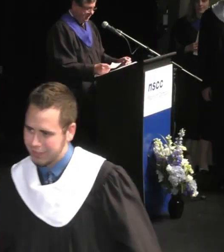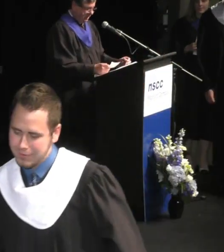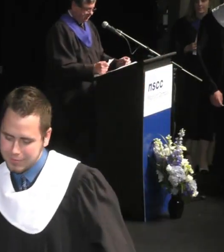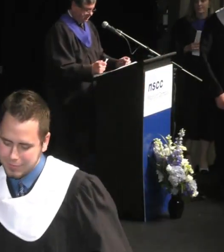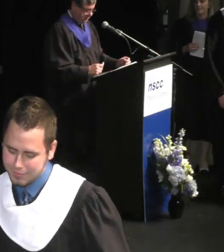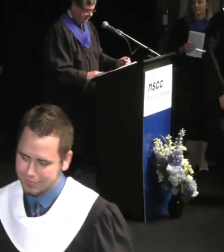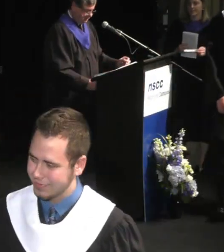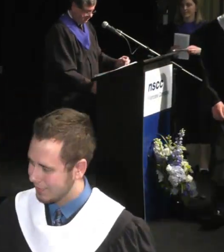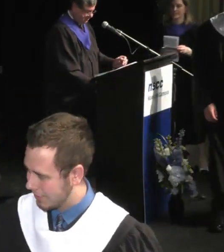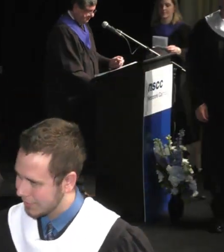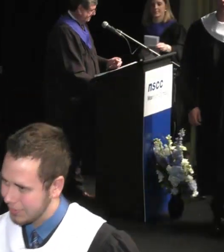Nathan McLeod.